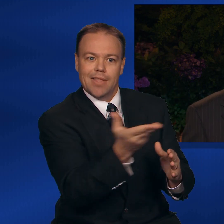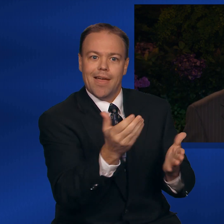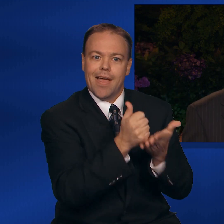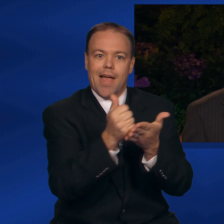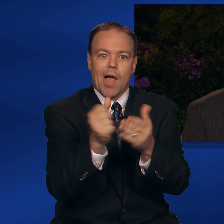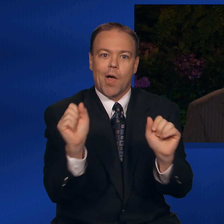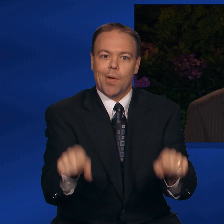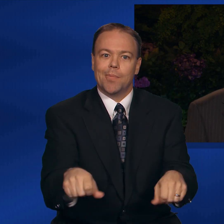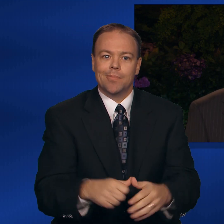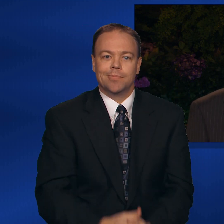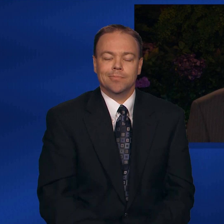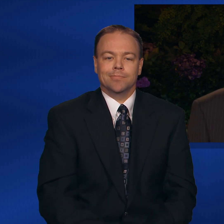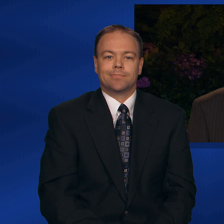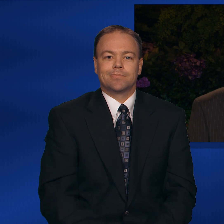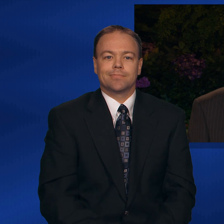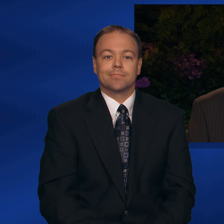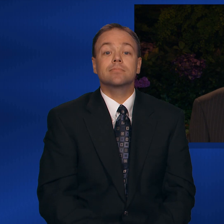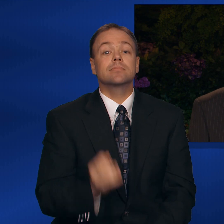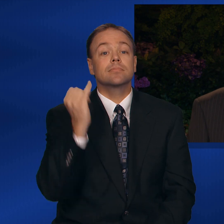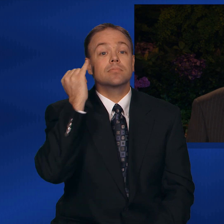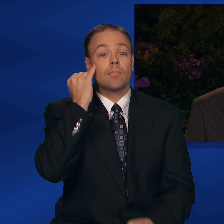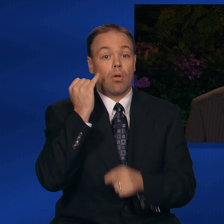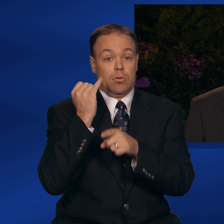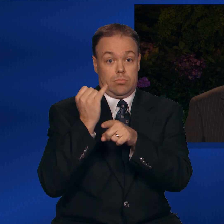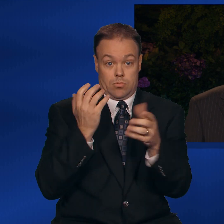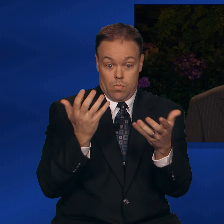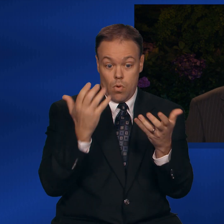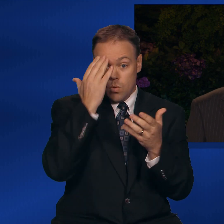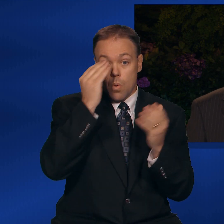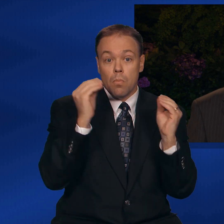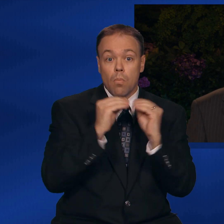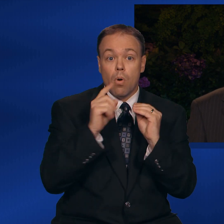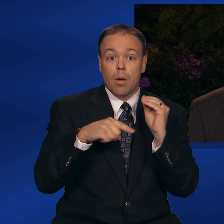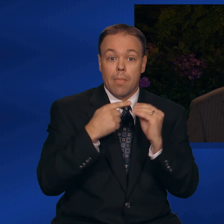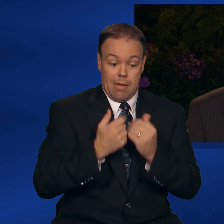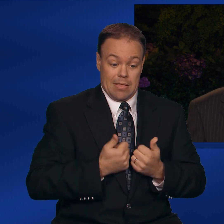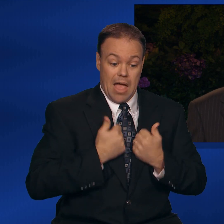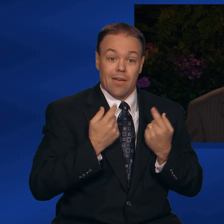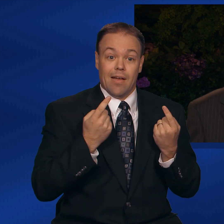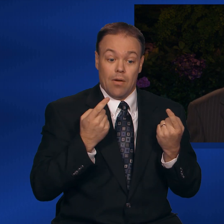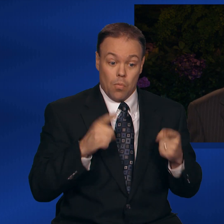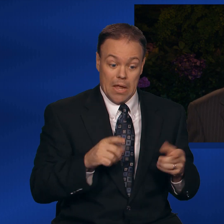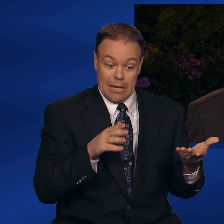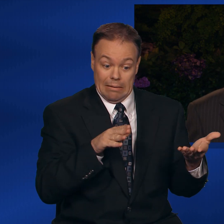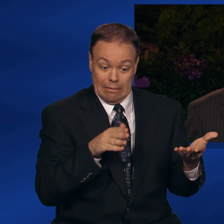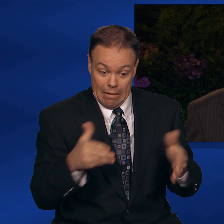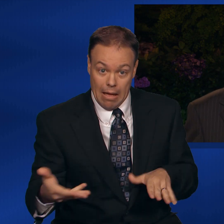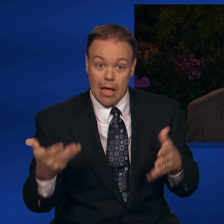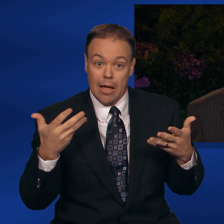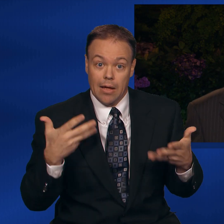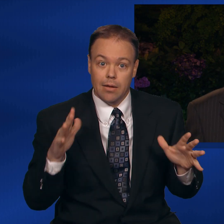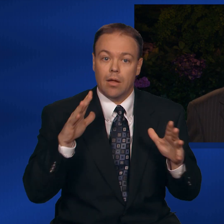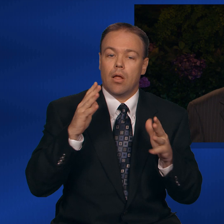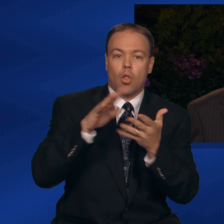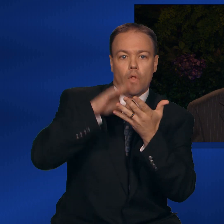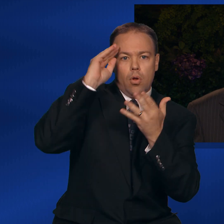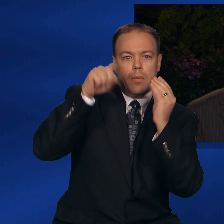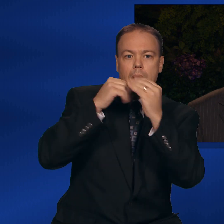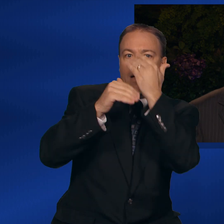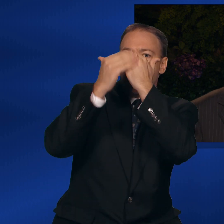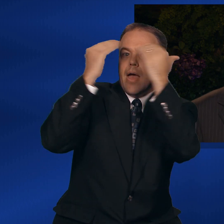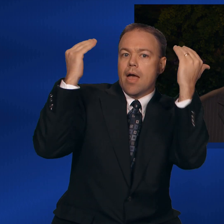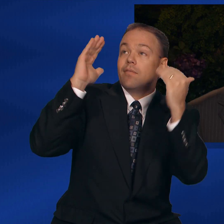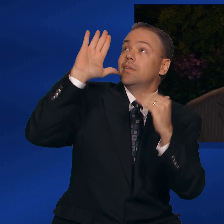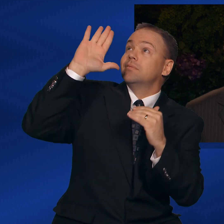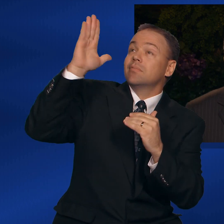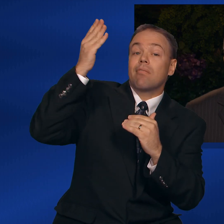you. And if you want to know more about life after death, about heaven, about God's plan